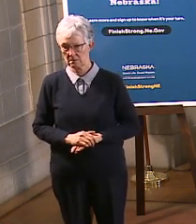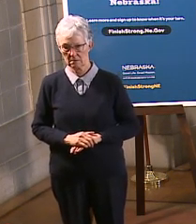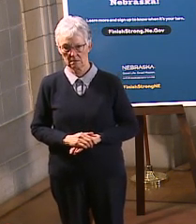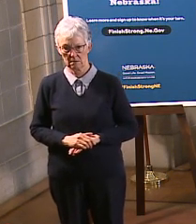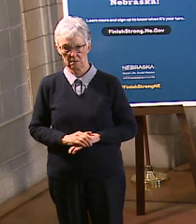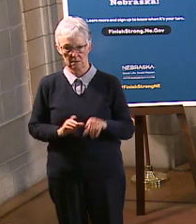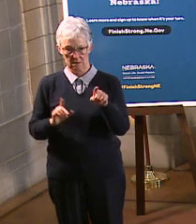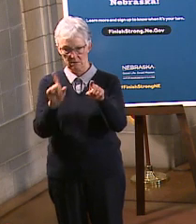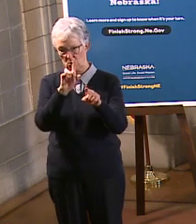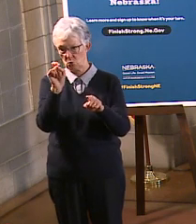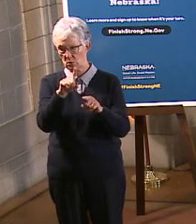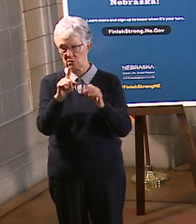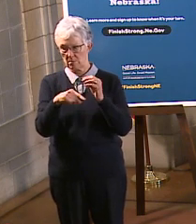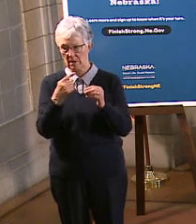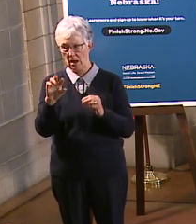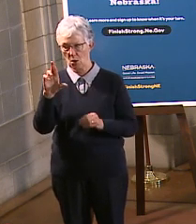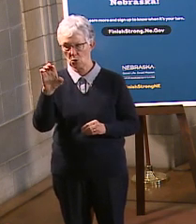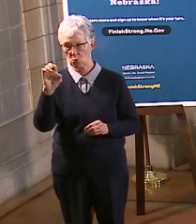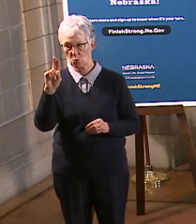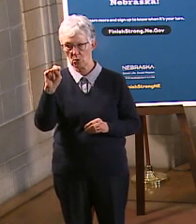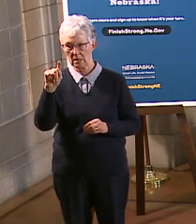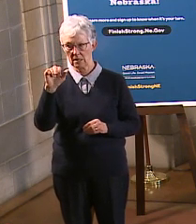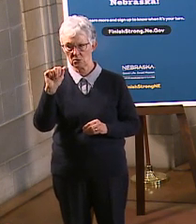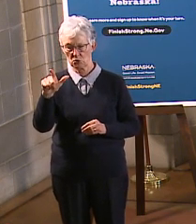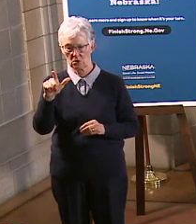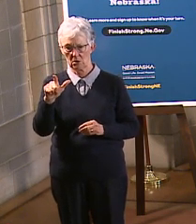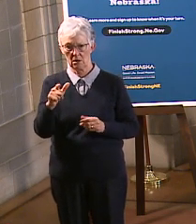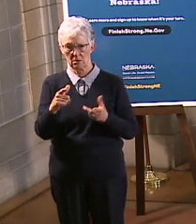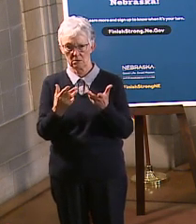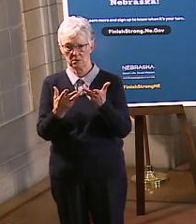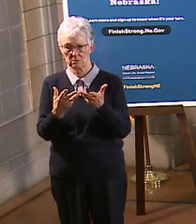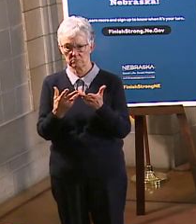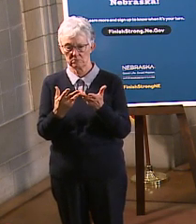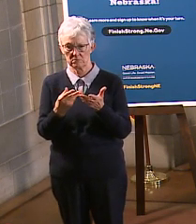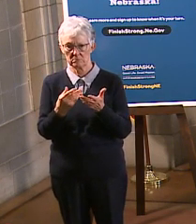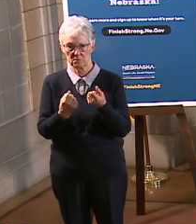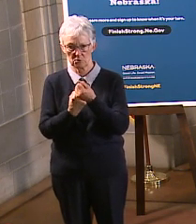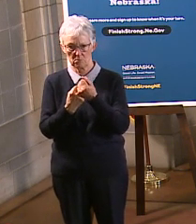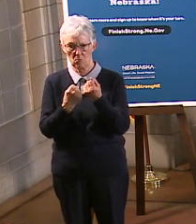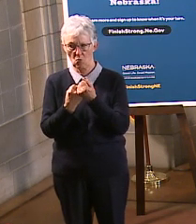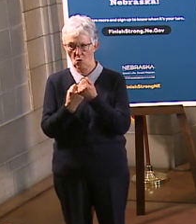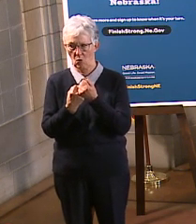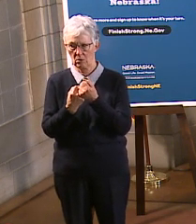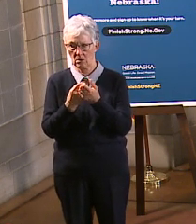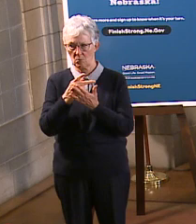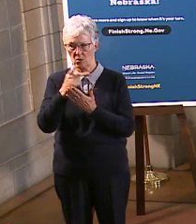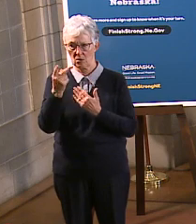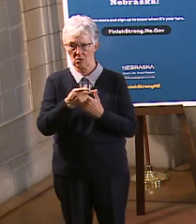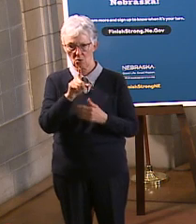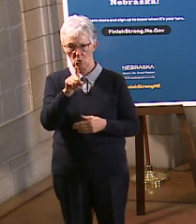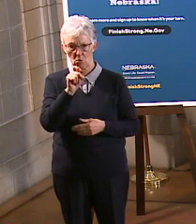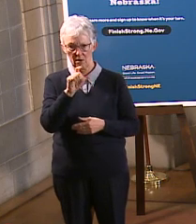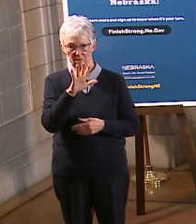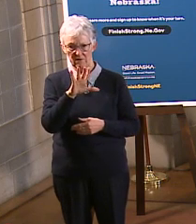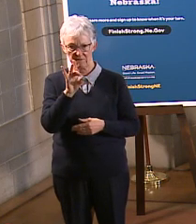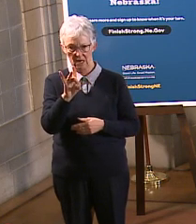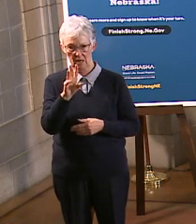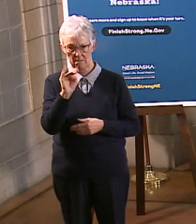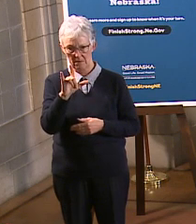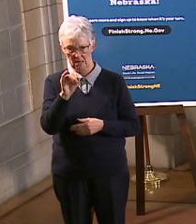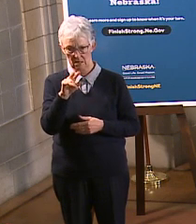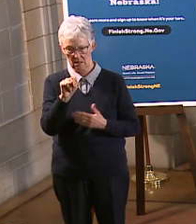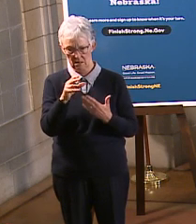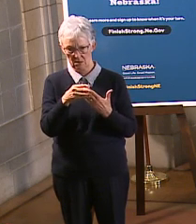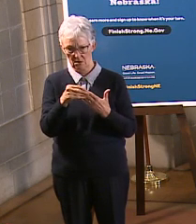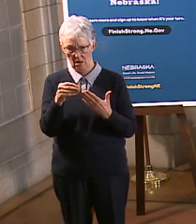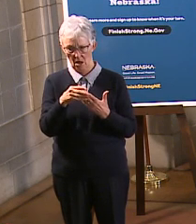assistance program. I guess a clarification, so the majority of the money, $158 million, is going to the rest of the state, and then the